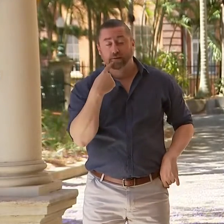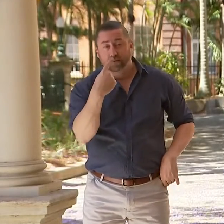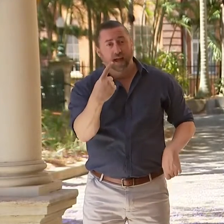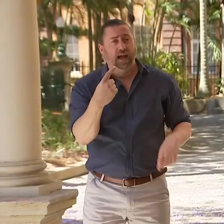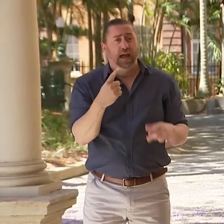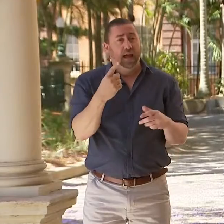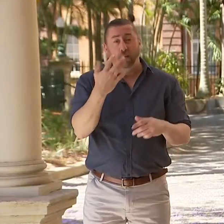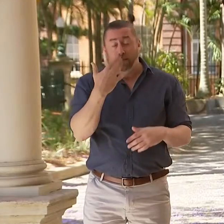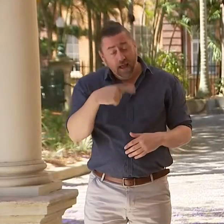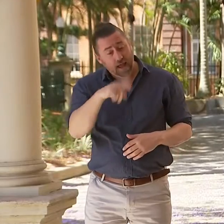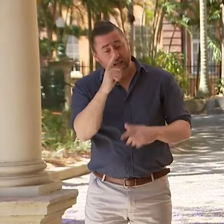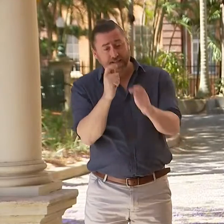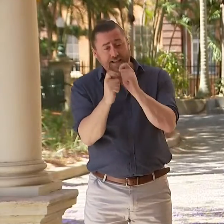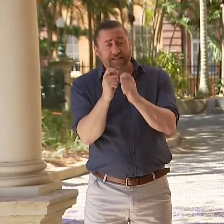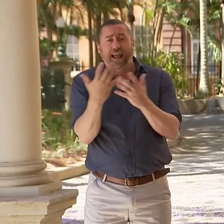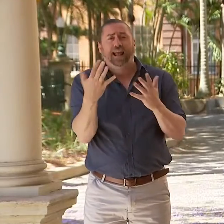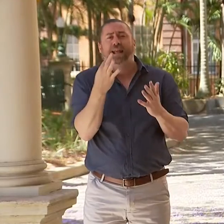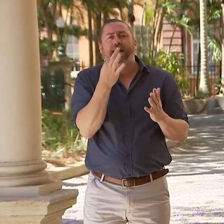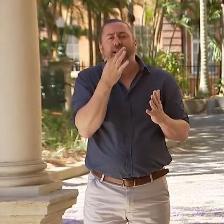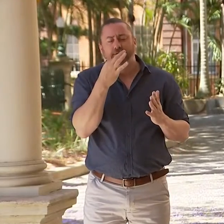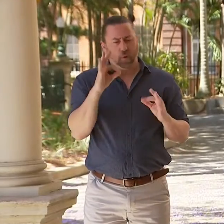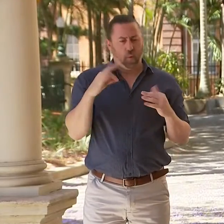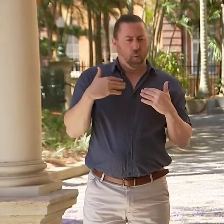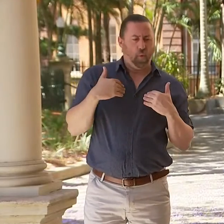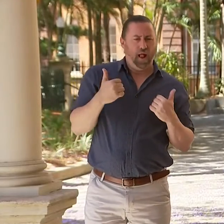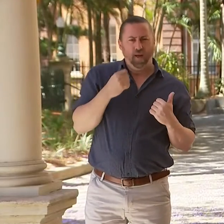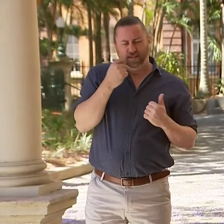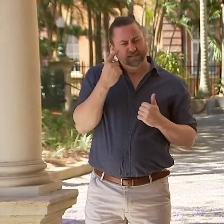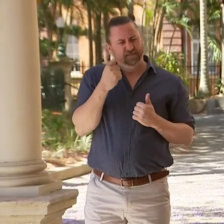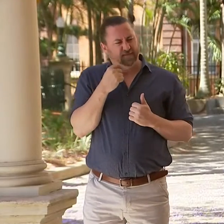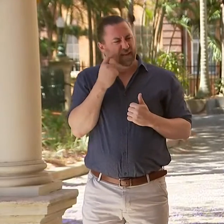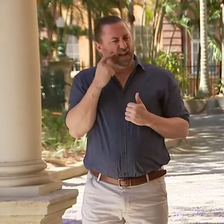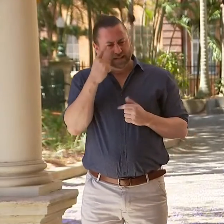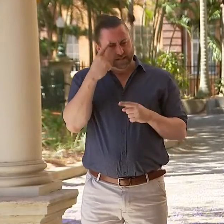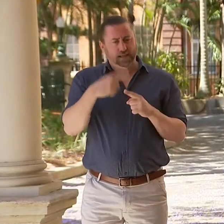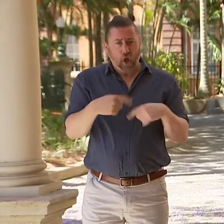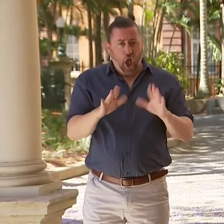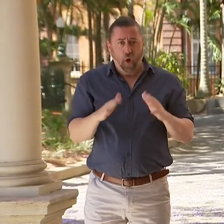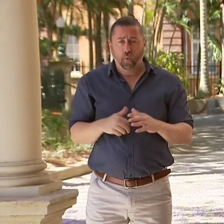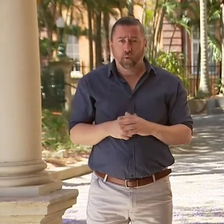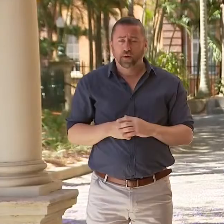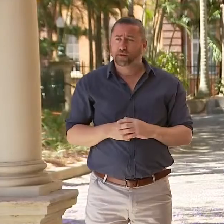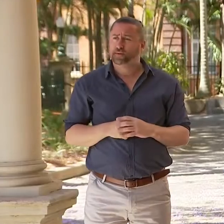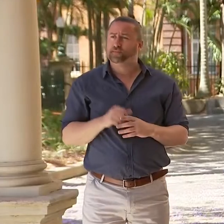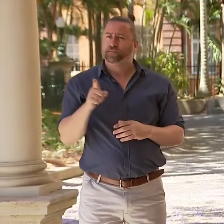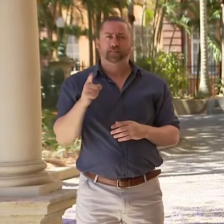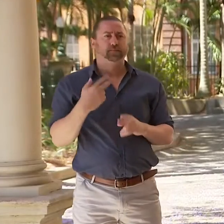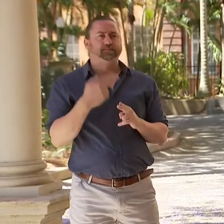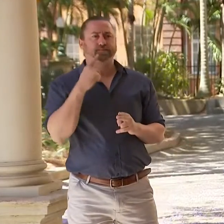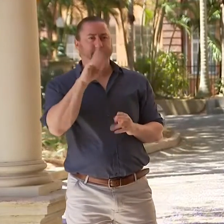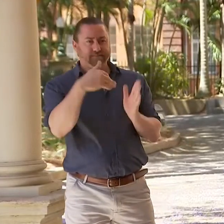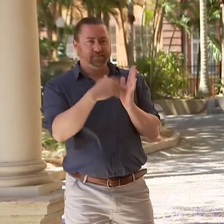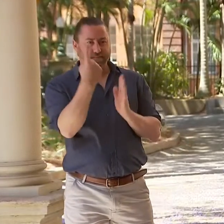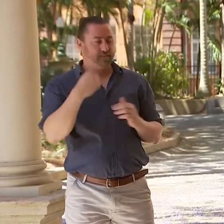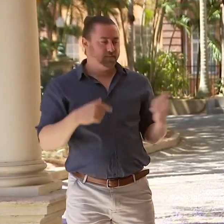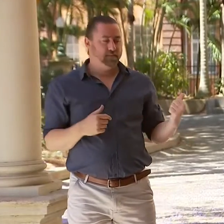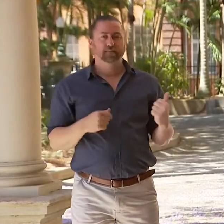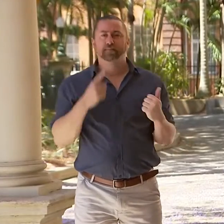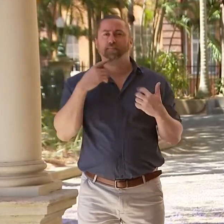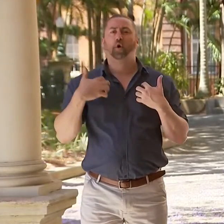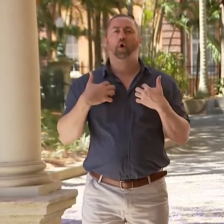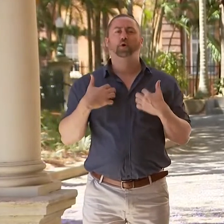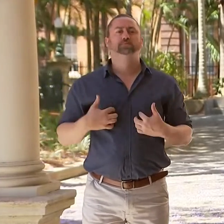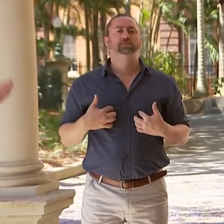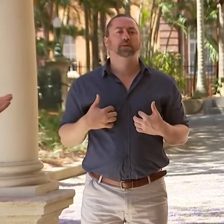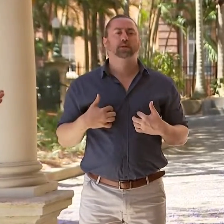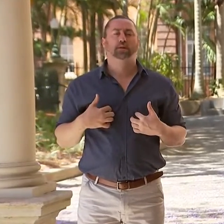come forward as soon as you develop any symptoms, no matter how mild. Just quickly on that, back on the hospitals,